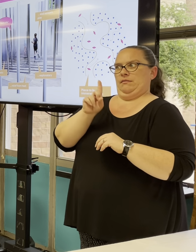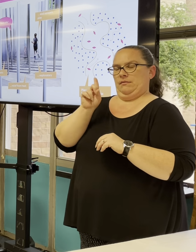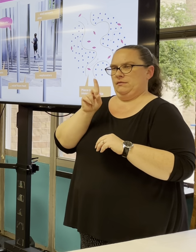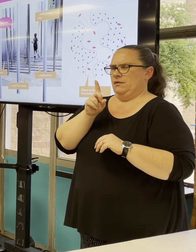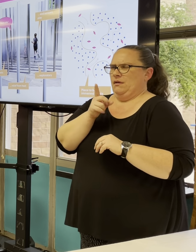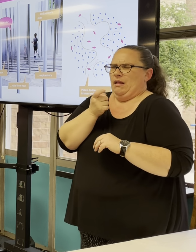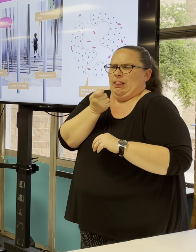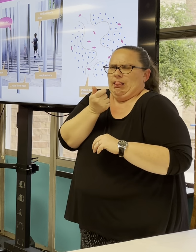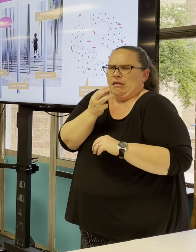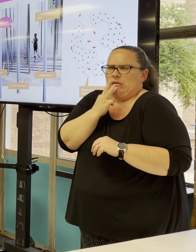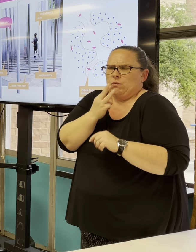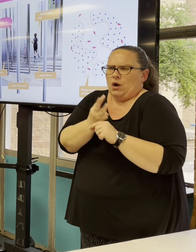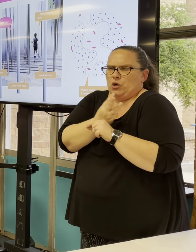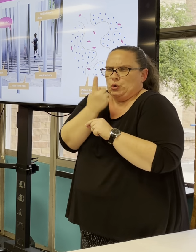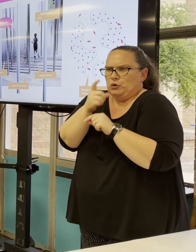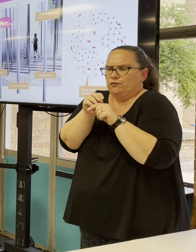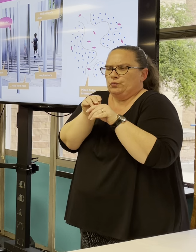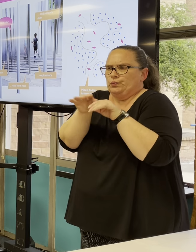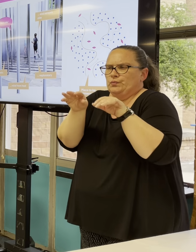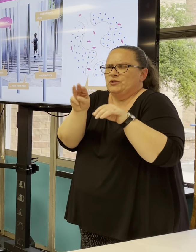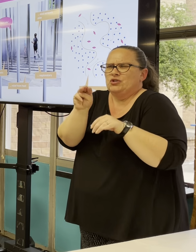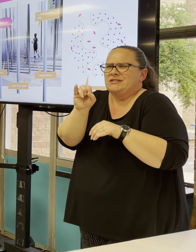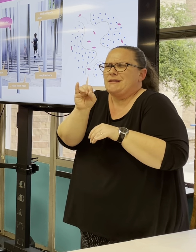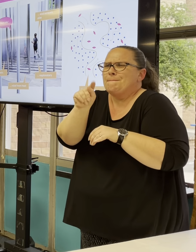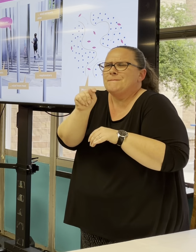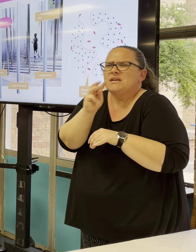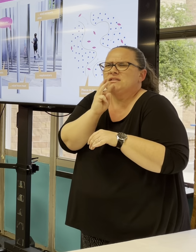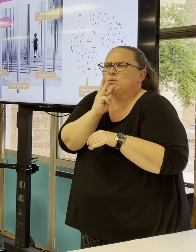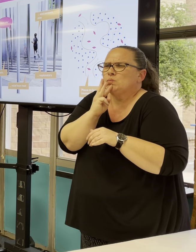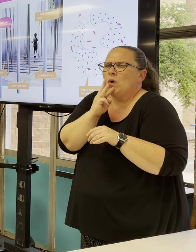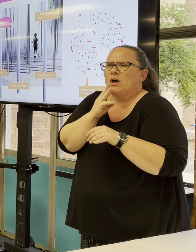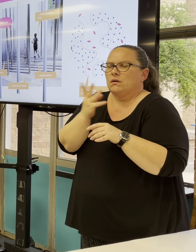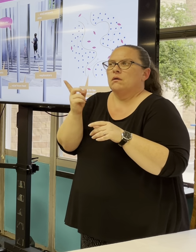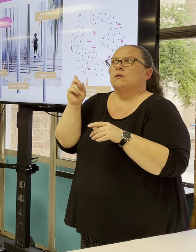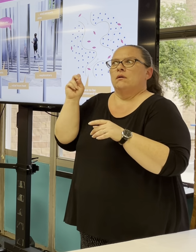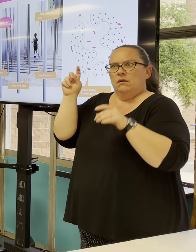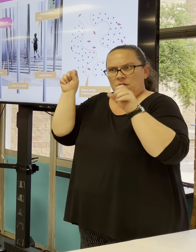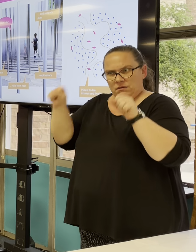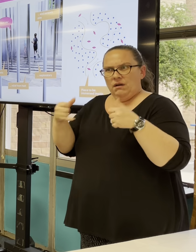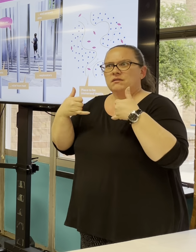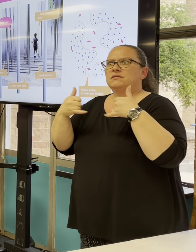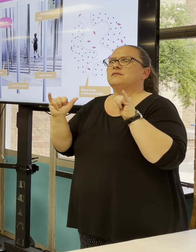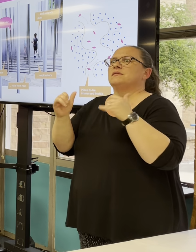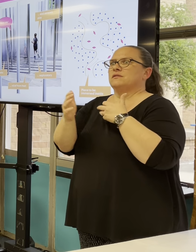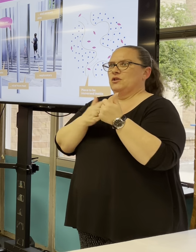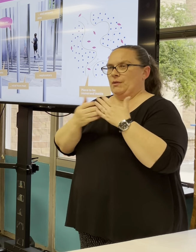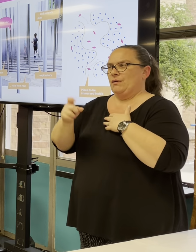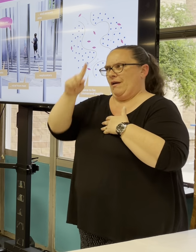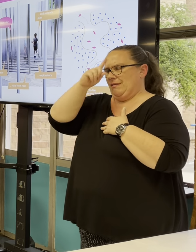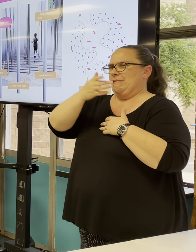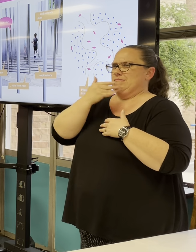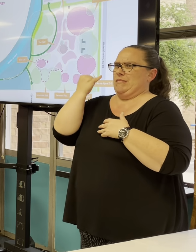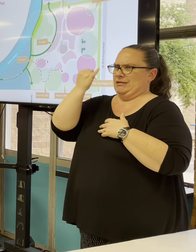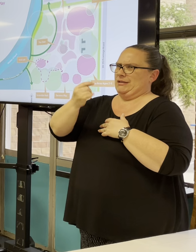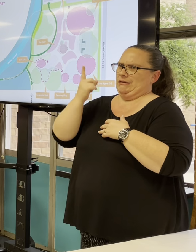little water to make this spray. This is a very exciting idea to be able to have it present more often than not.